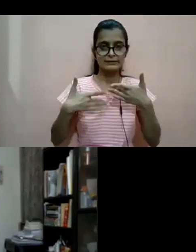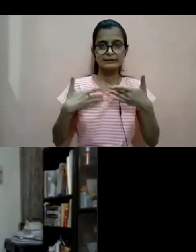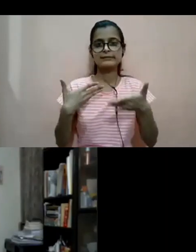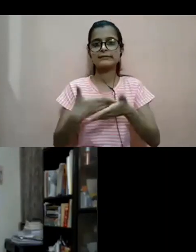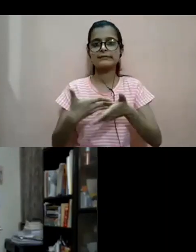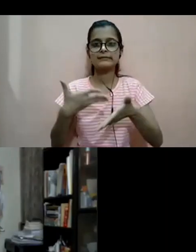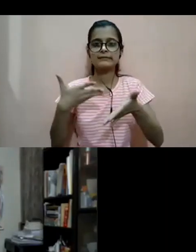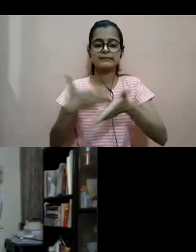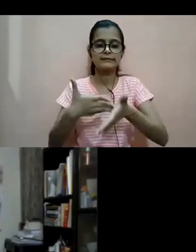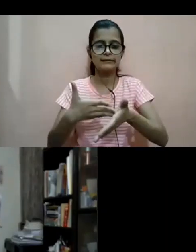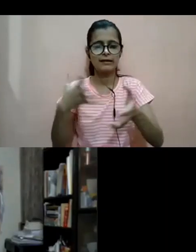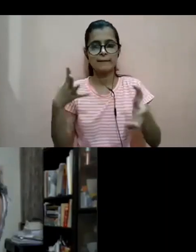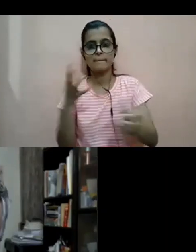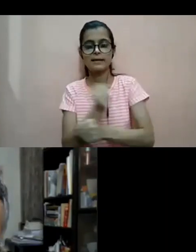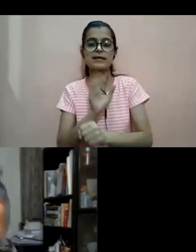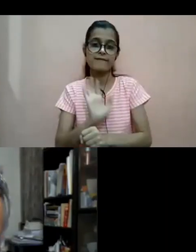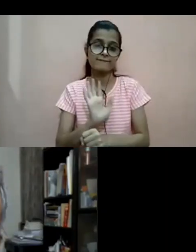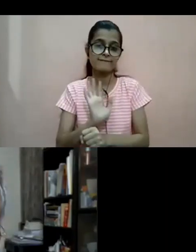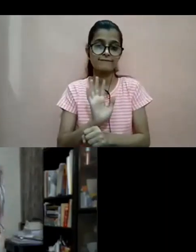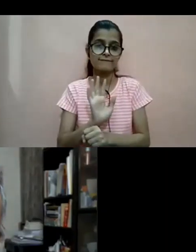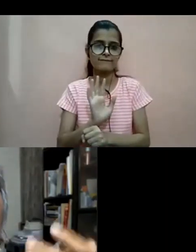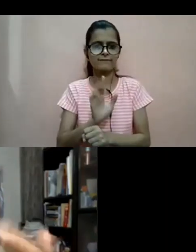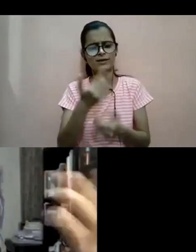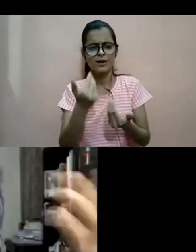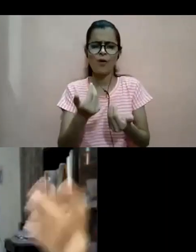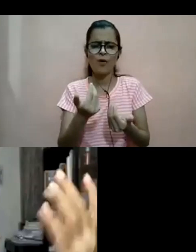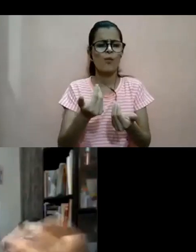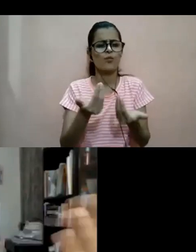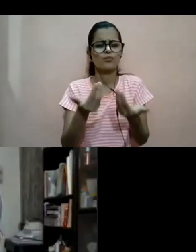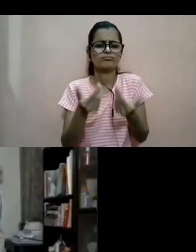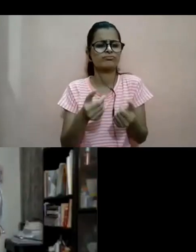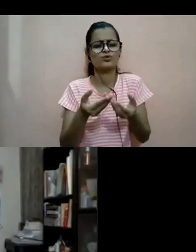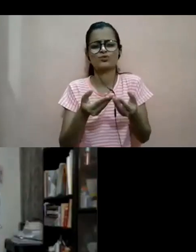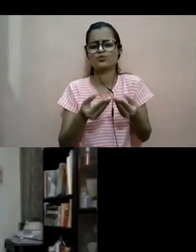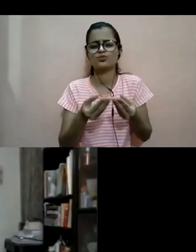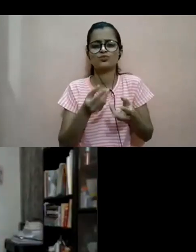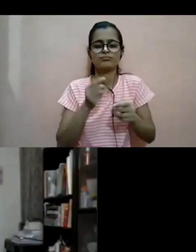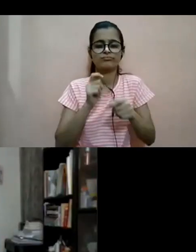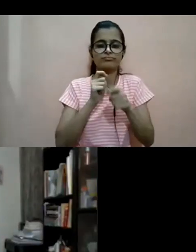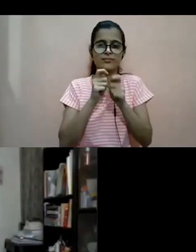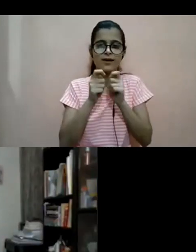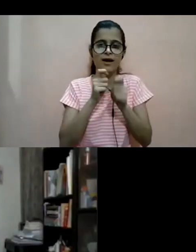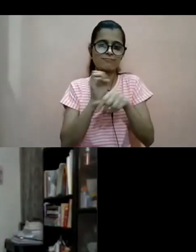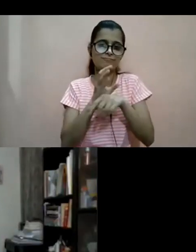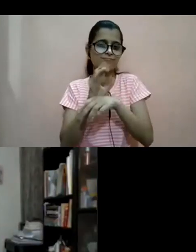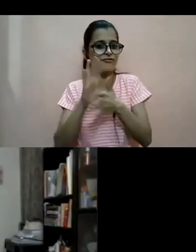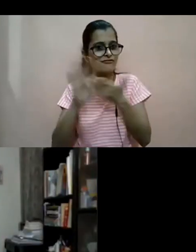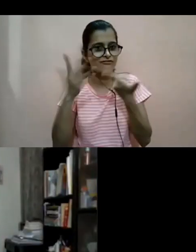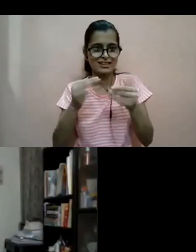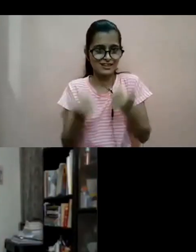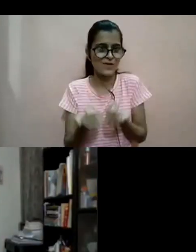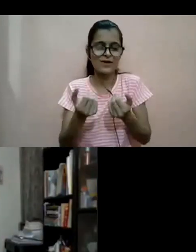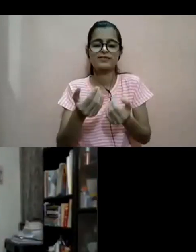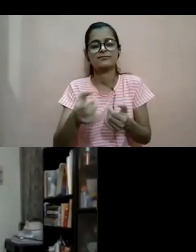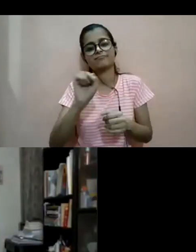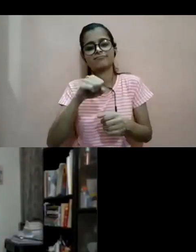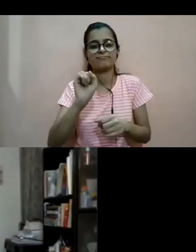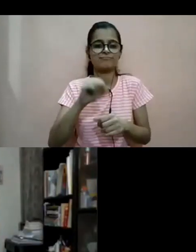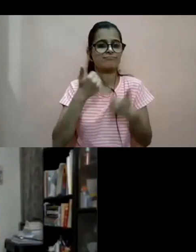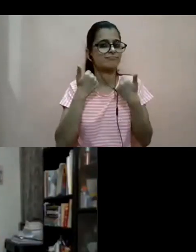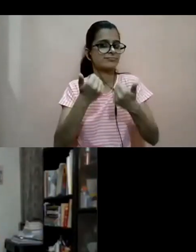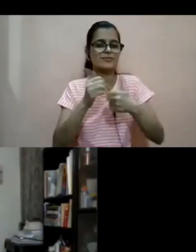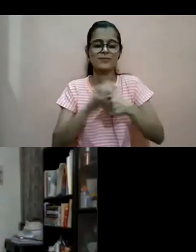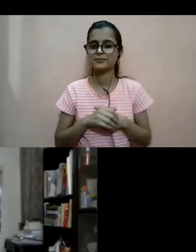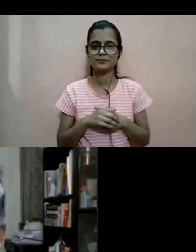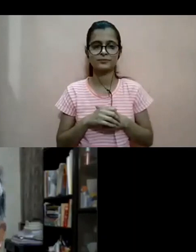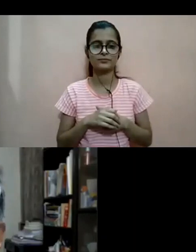they would. So I think you address that now, which is what I was worried about. Absolutely.